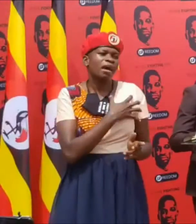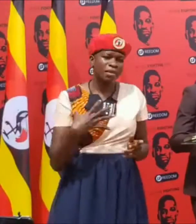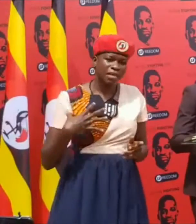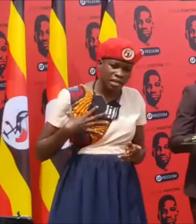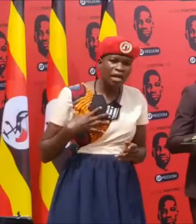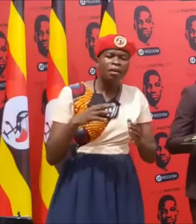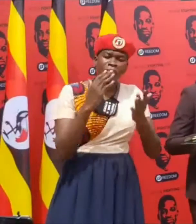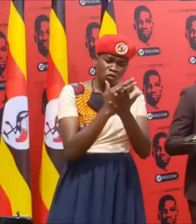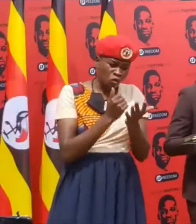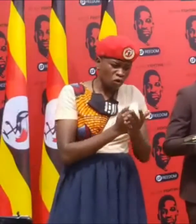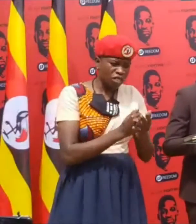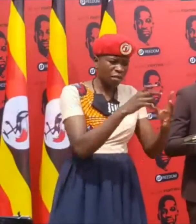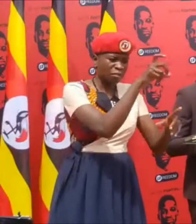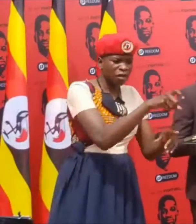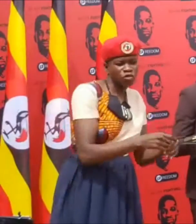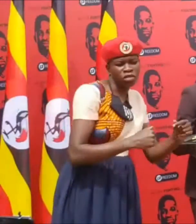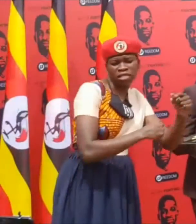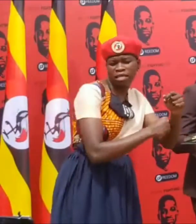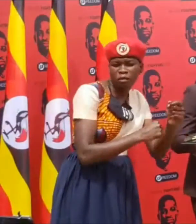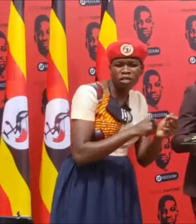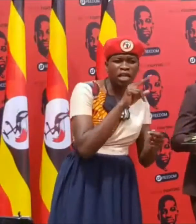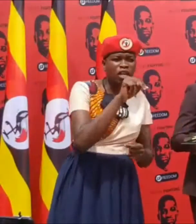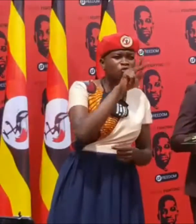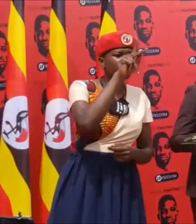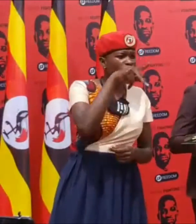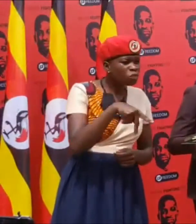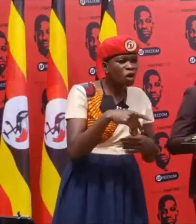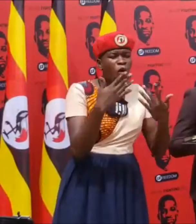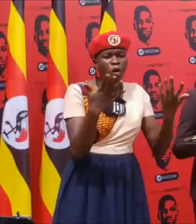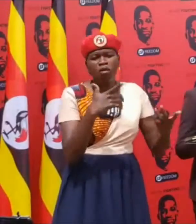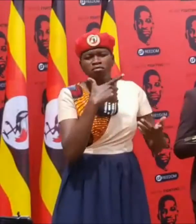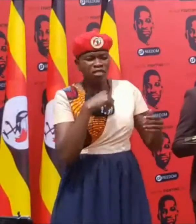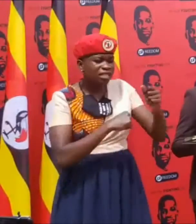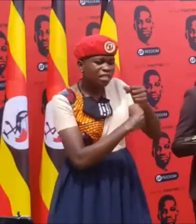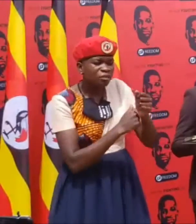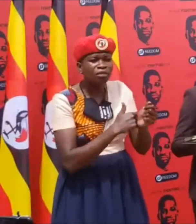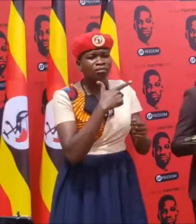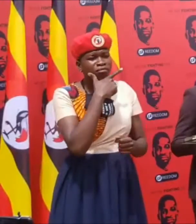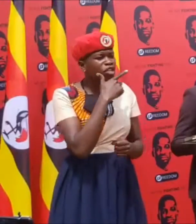NUP, being a supporter of Honorable Ssentamu Robert is not a crime.